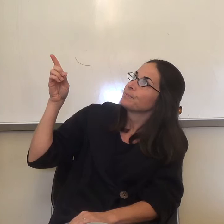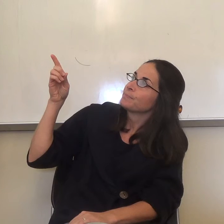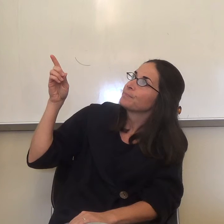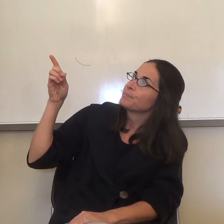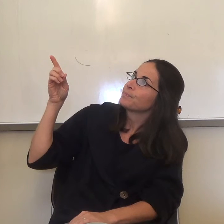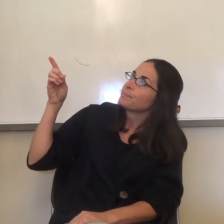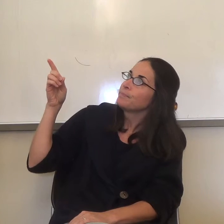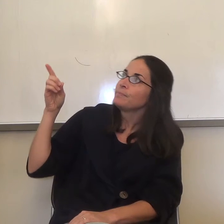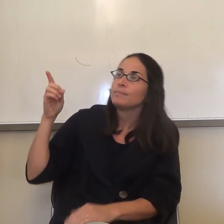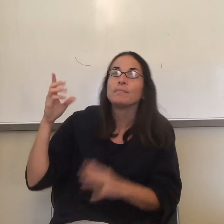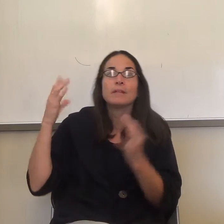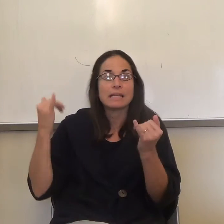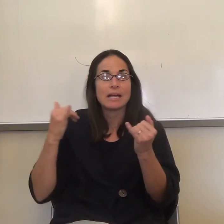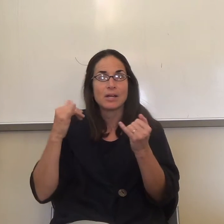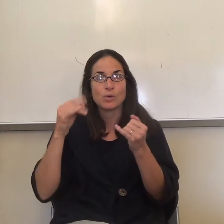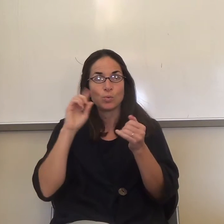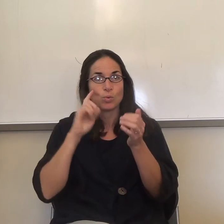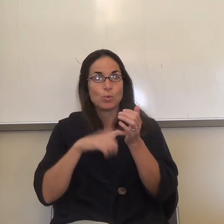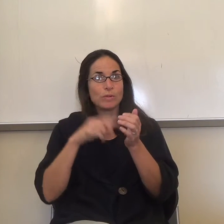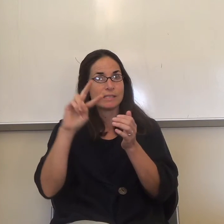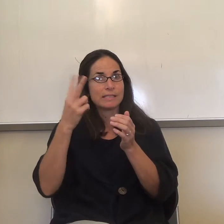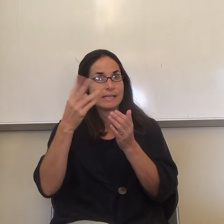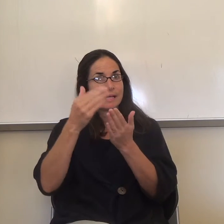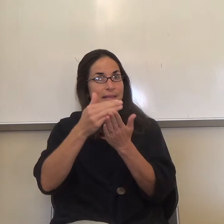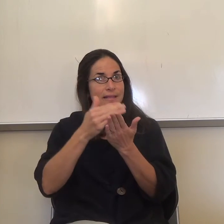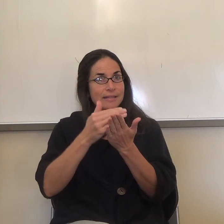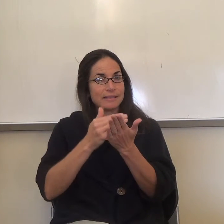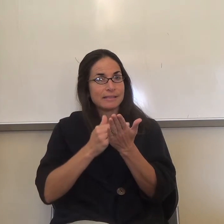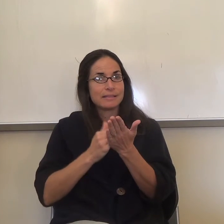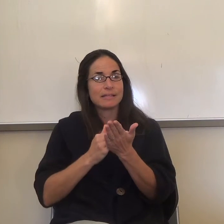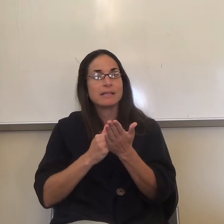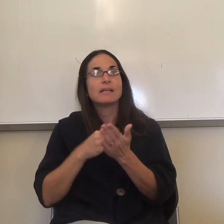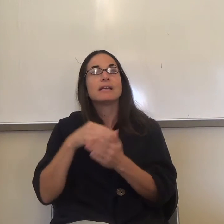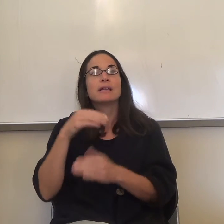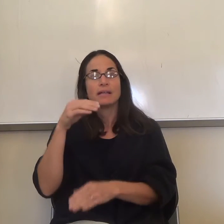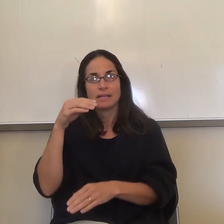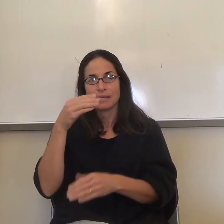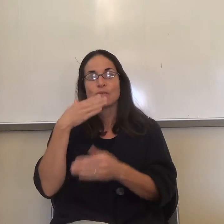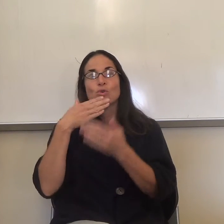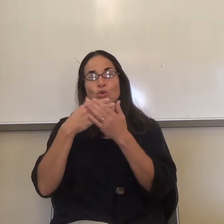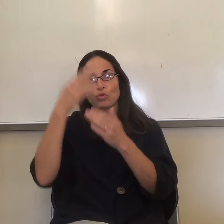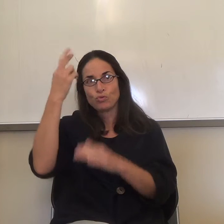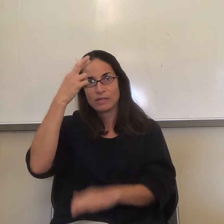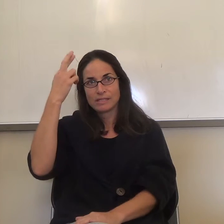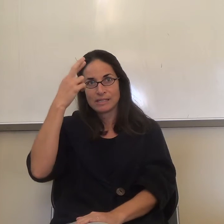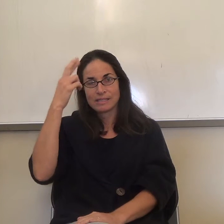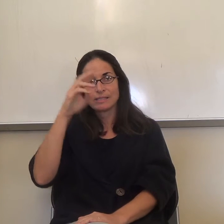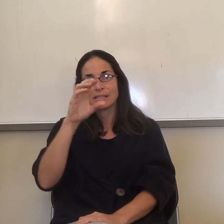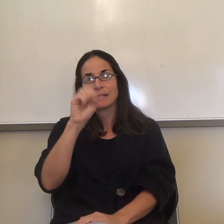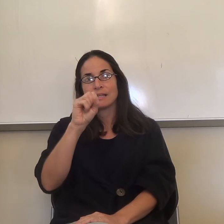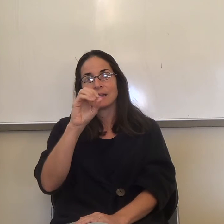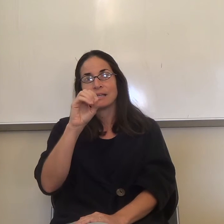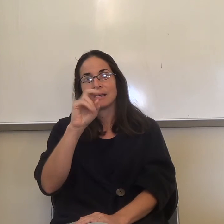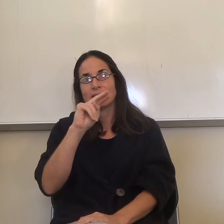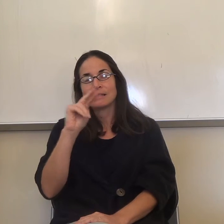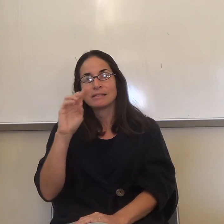what's your list? Was the sound reasons is the way. Yes, now you have how many reasons? 1,